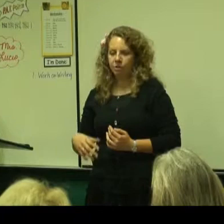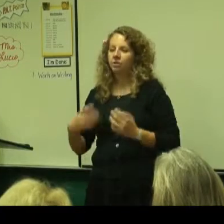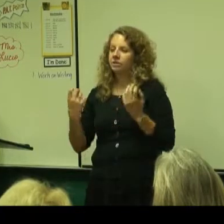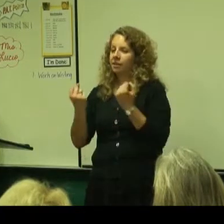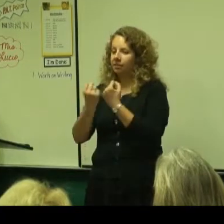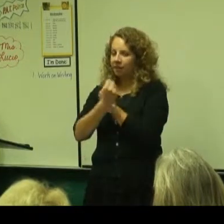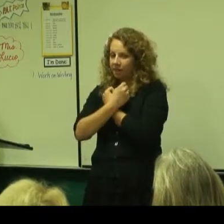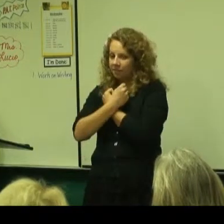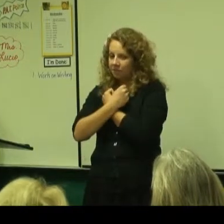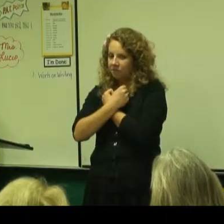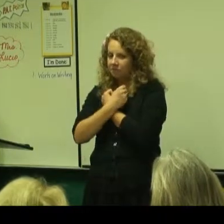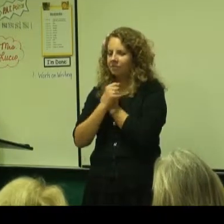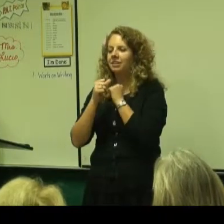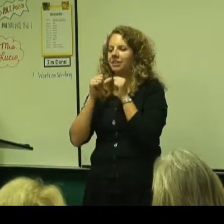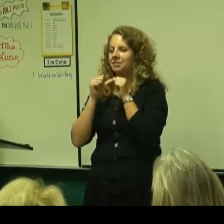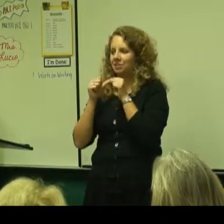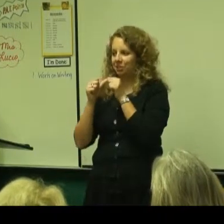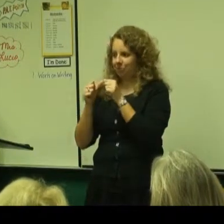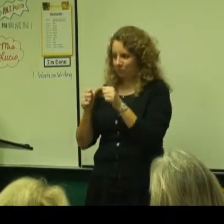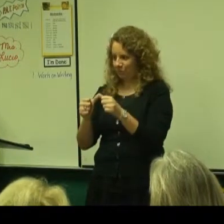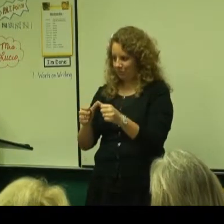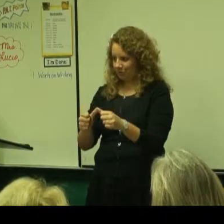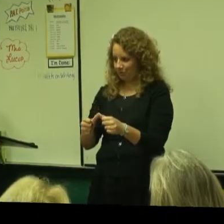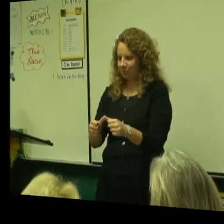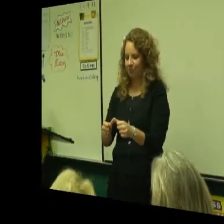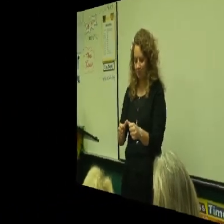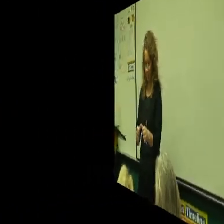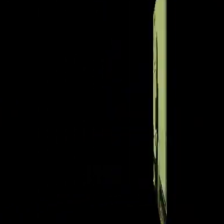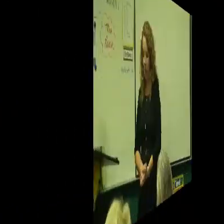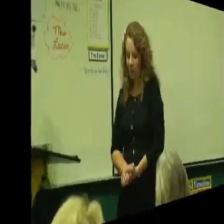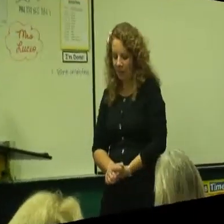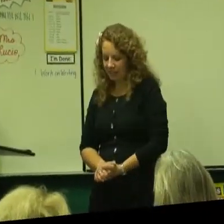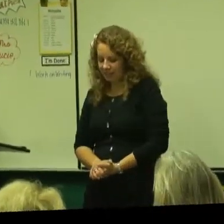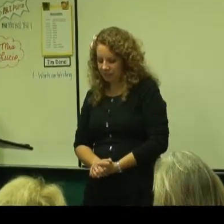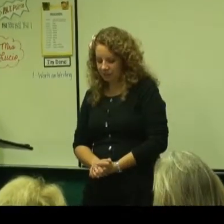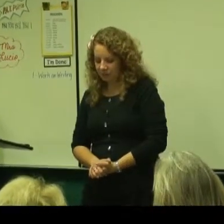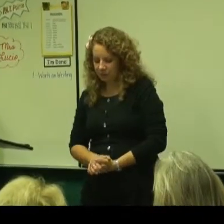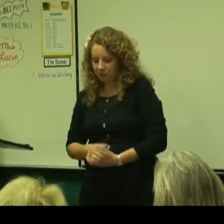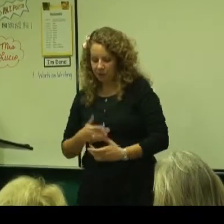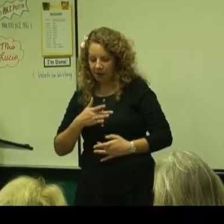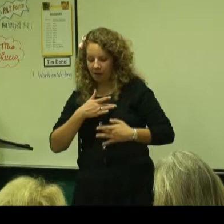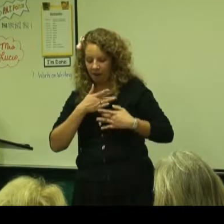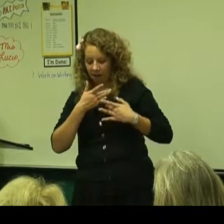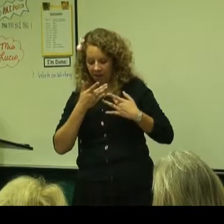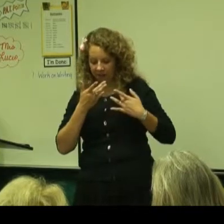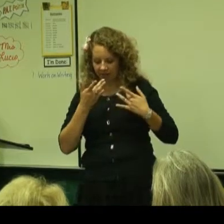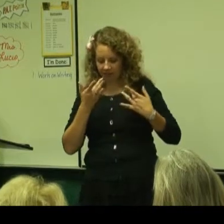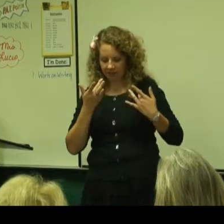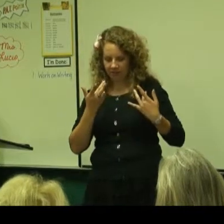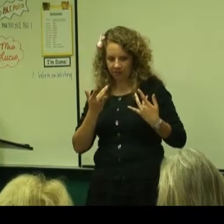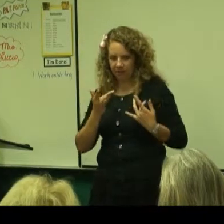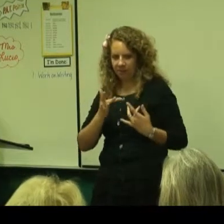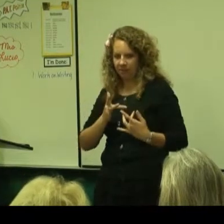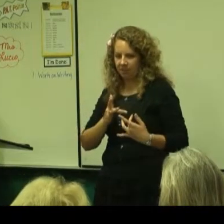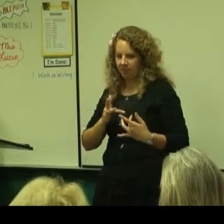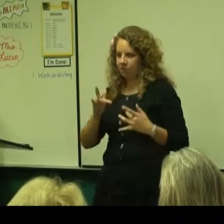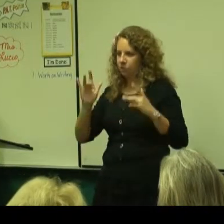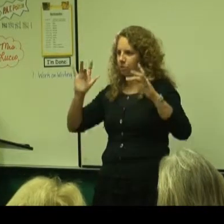could say love continues. When my heart won't make a sound. So when my heart, it's like this. So with